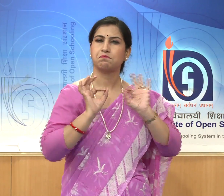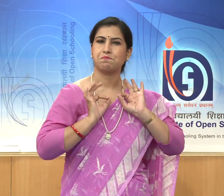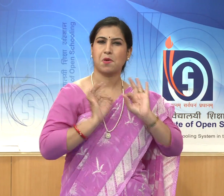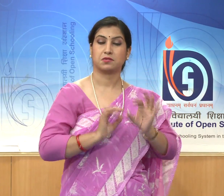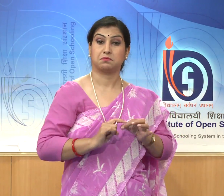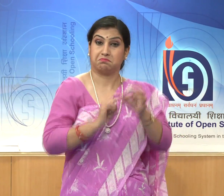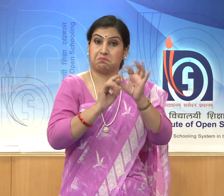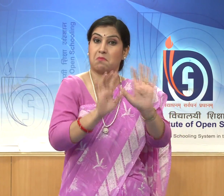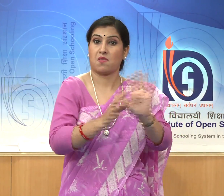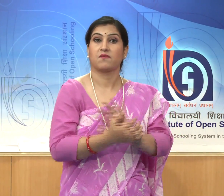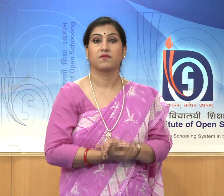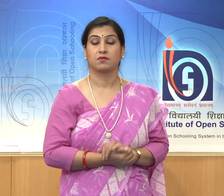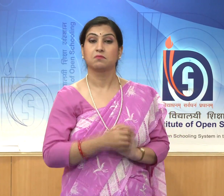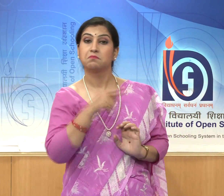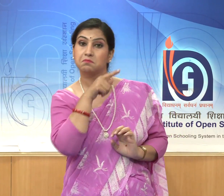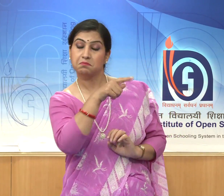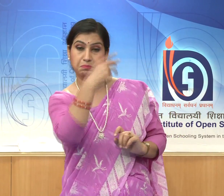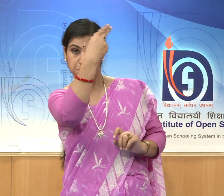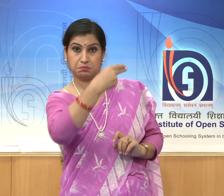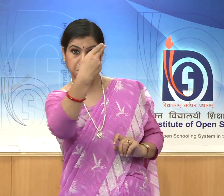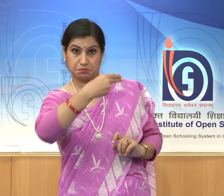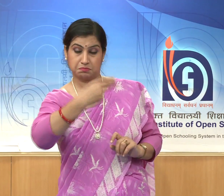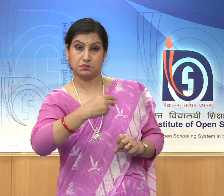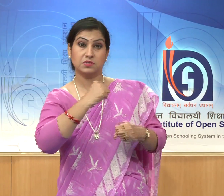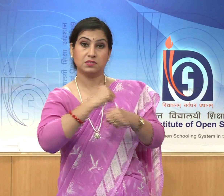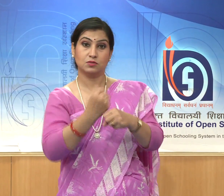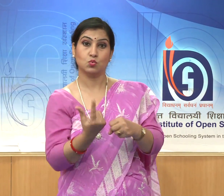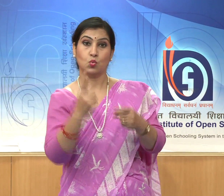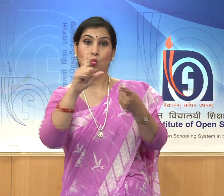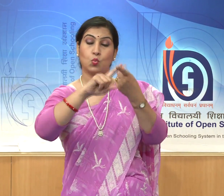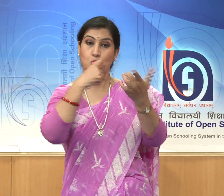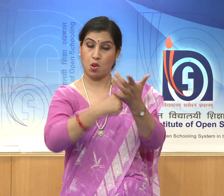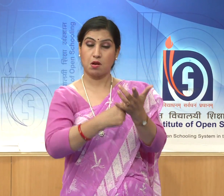characteristics of Guler's school.